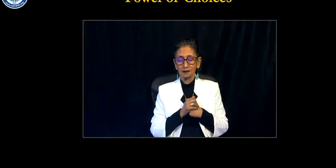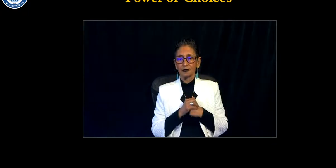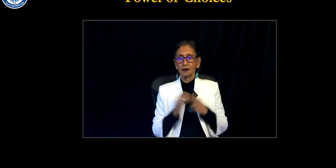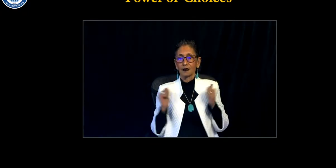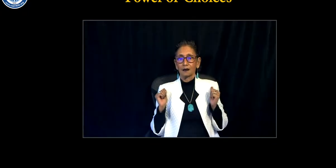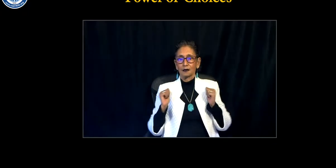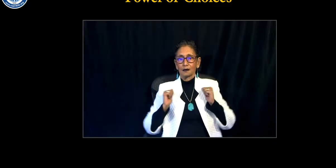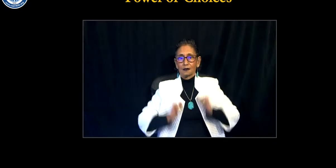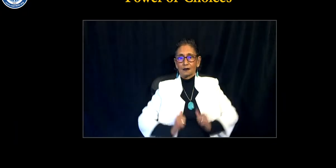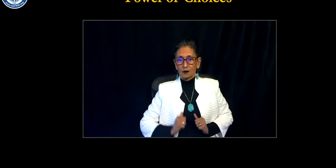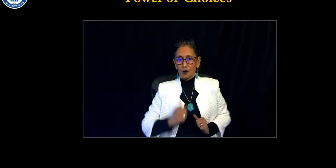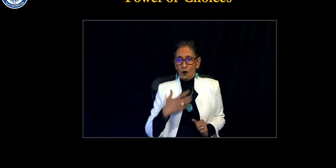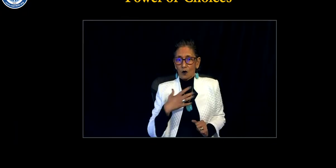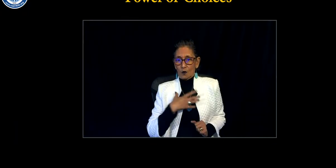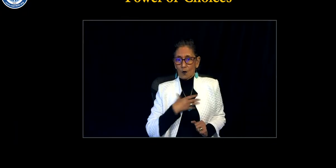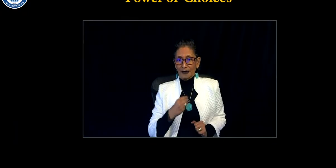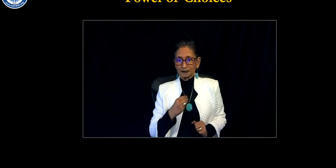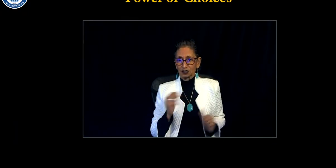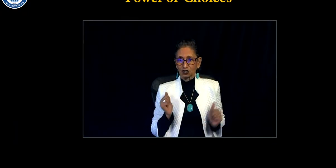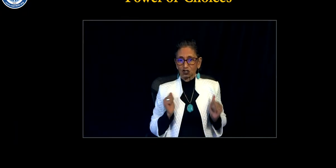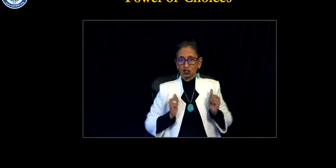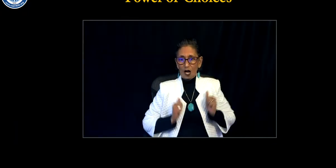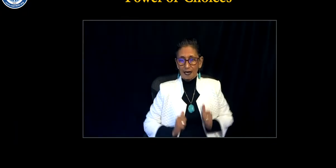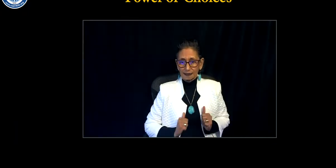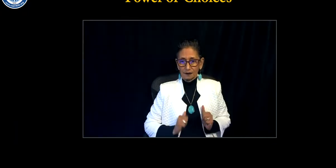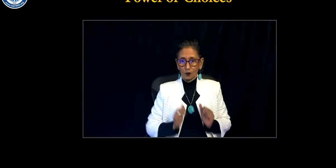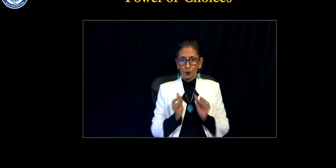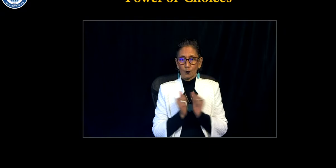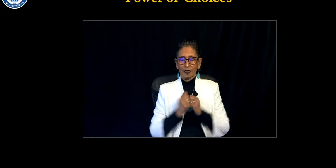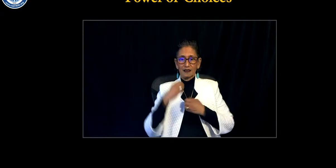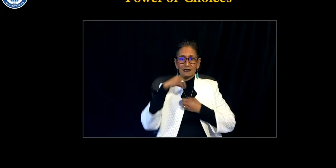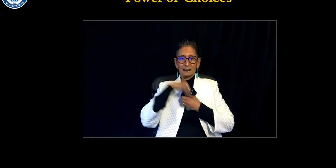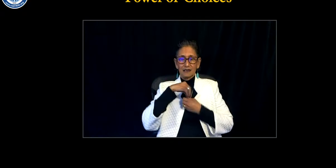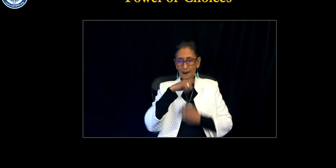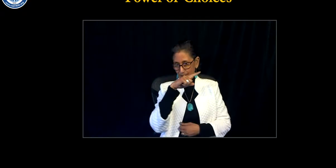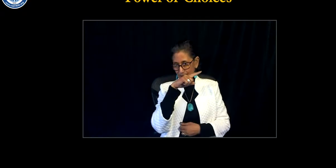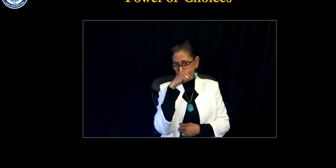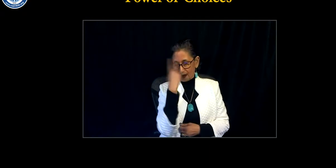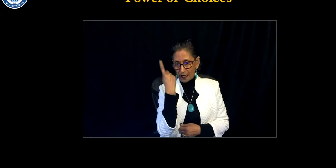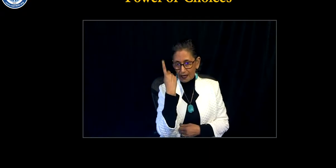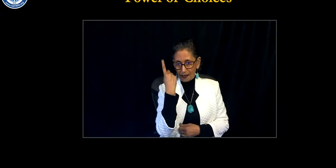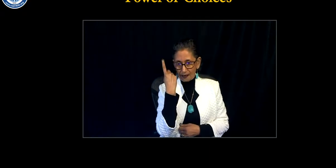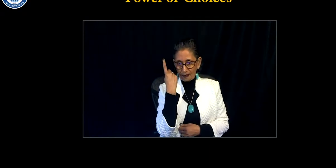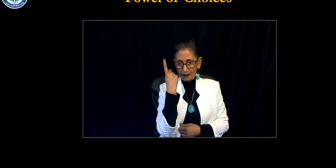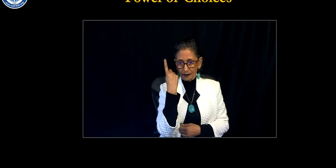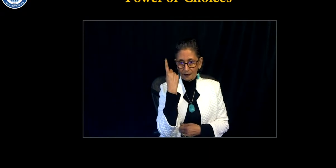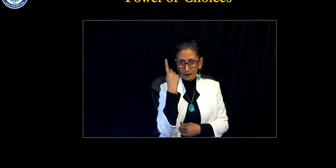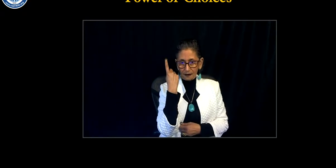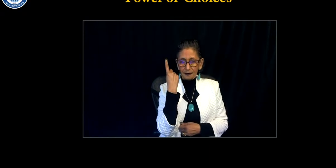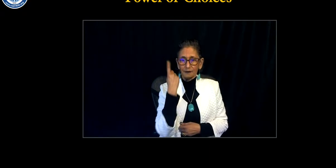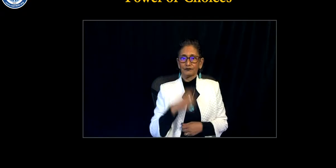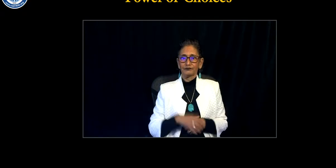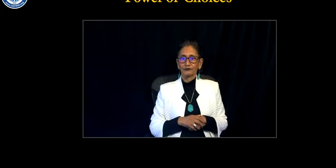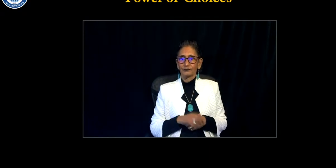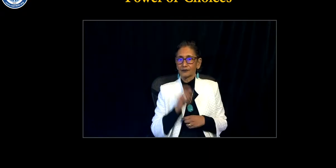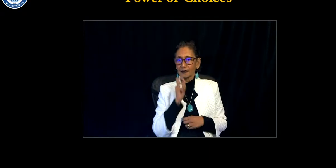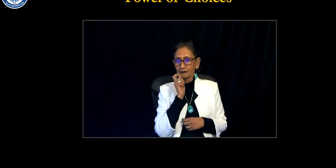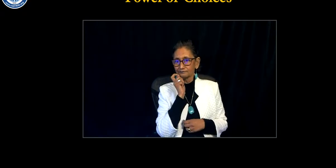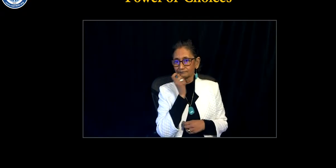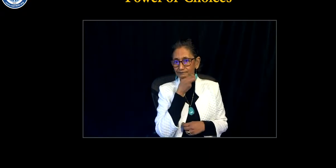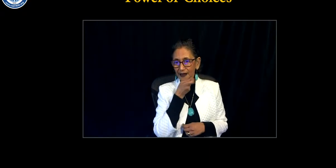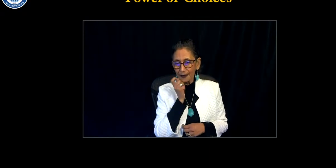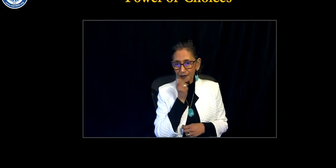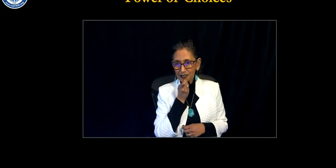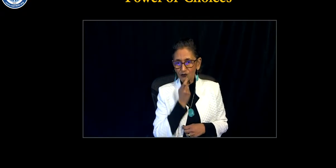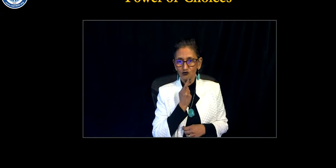I have a turquoise necklace. I have turquoise earrings. I'm wearing a white jacket